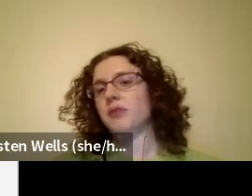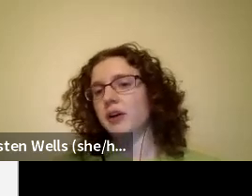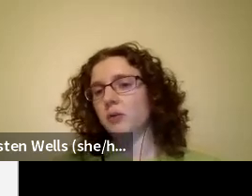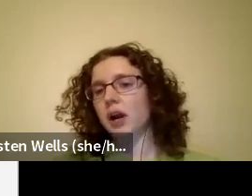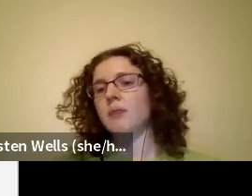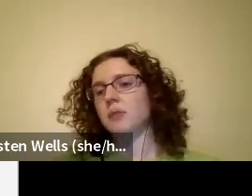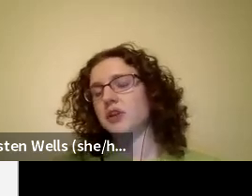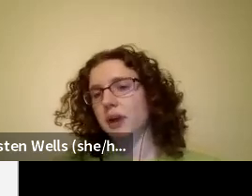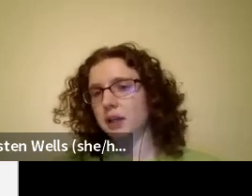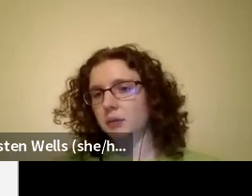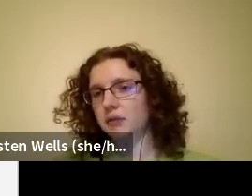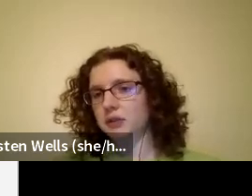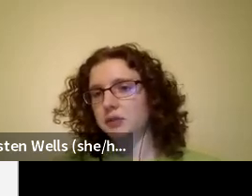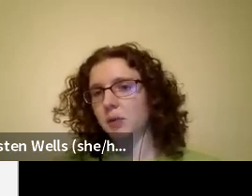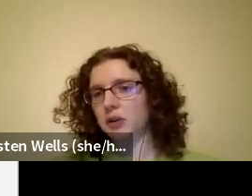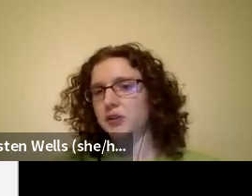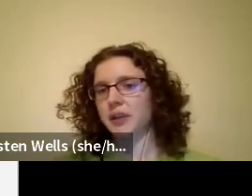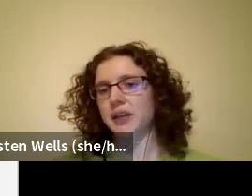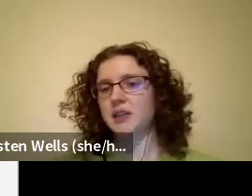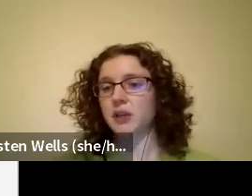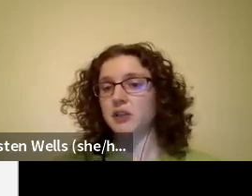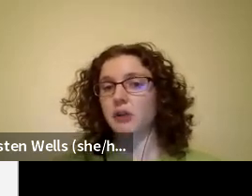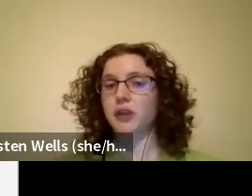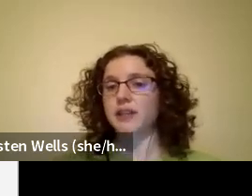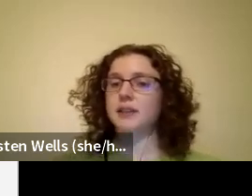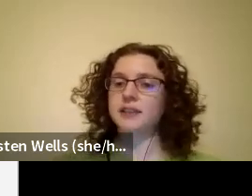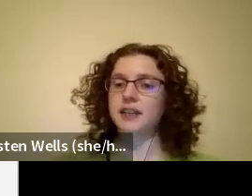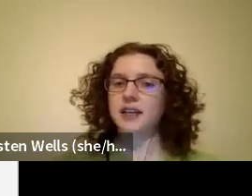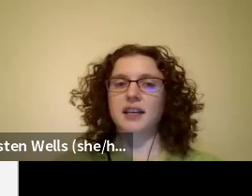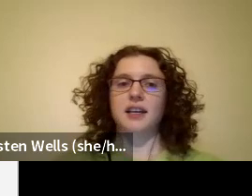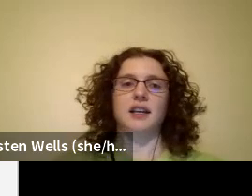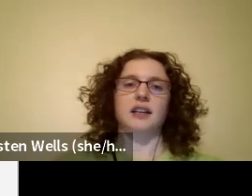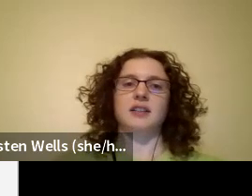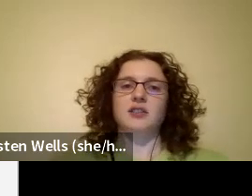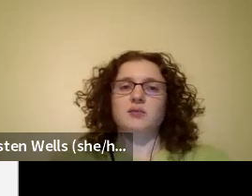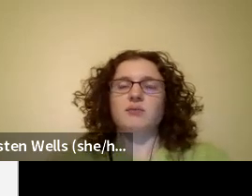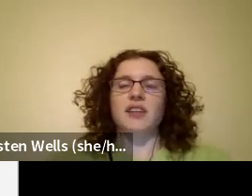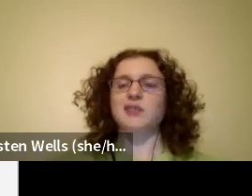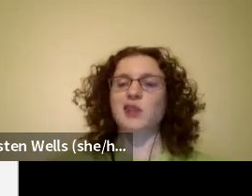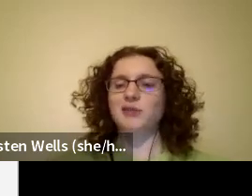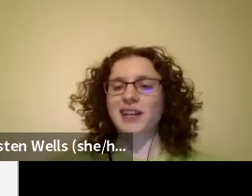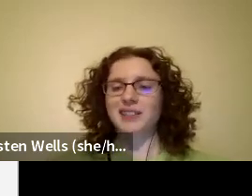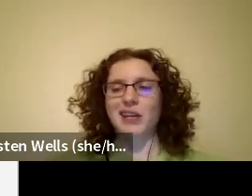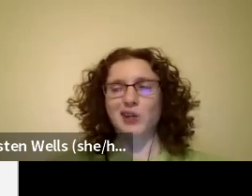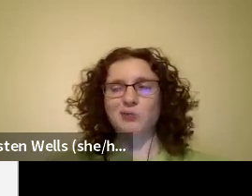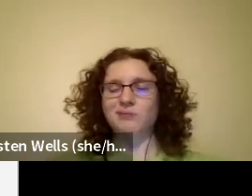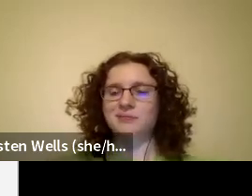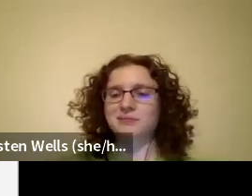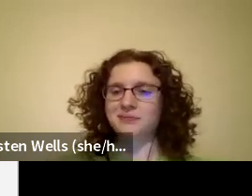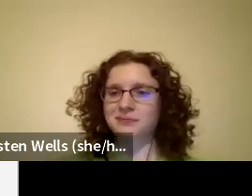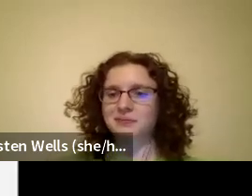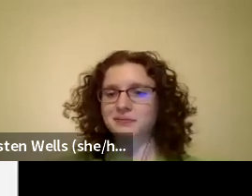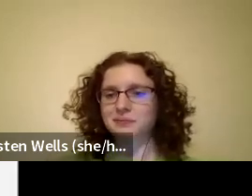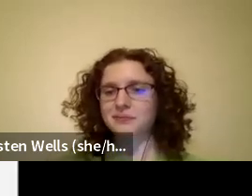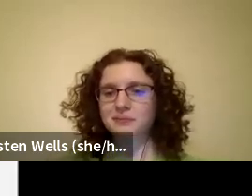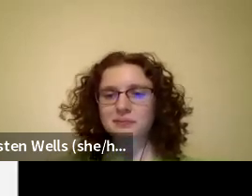health provider where I'm interacting with first responders related to mental health crisis. That's all I've got. Thank you.